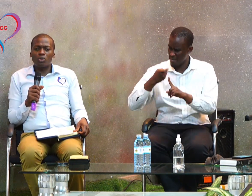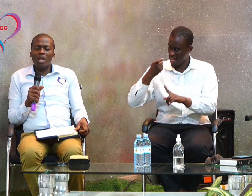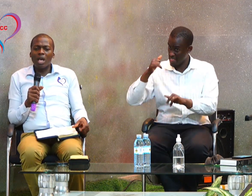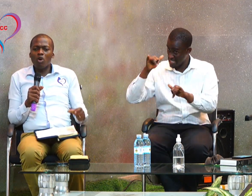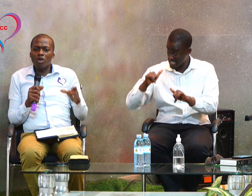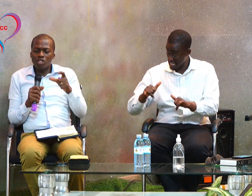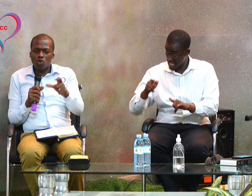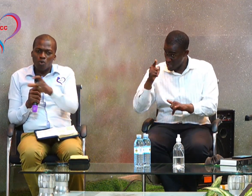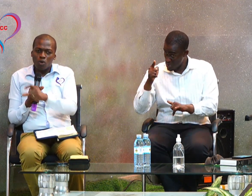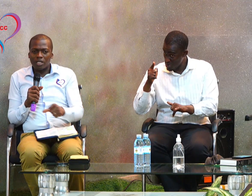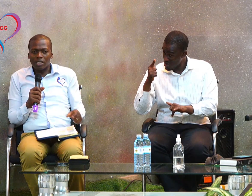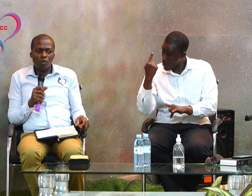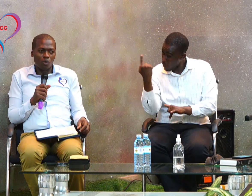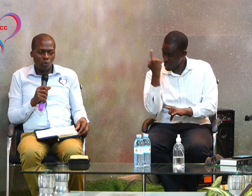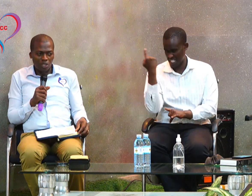would you